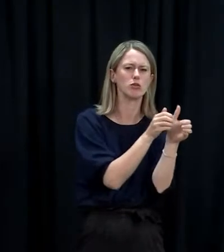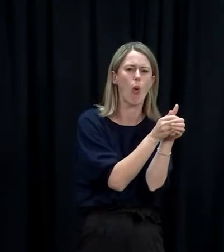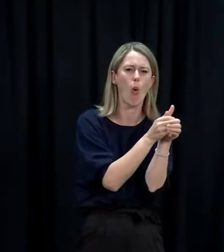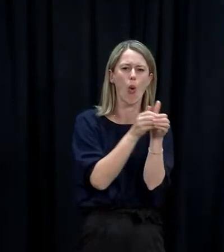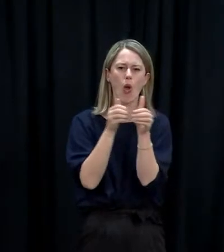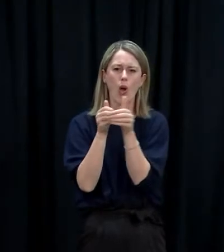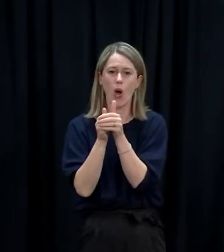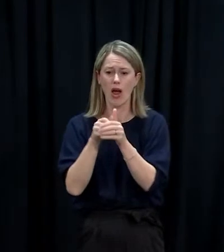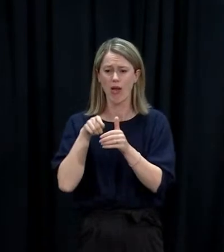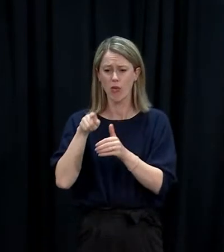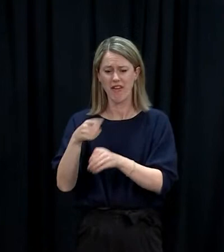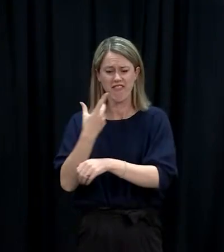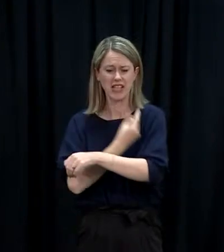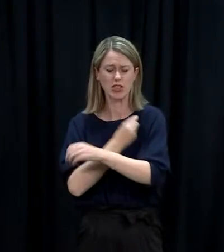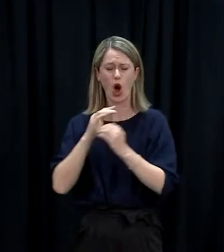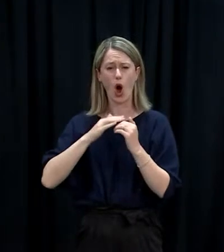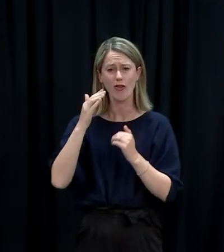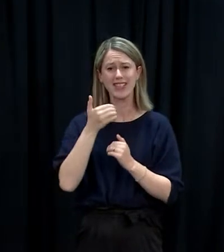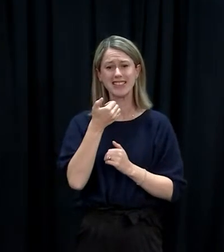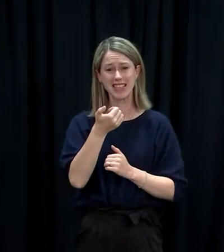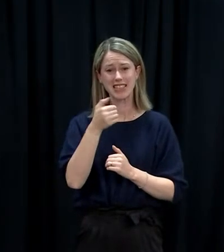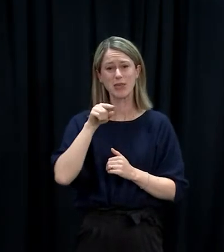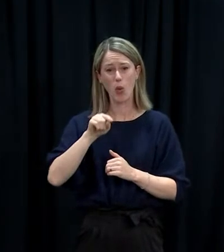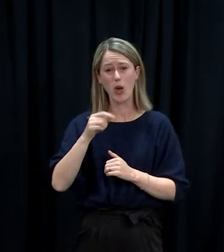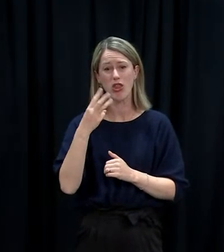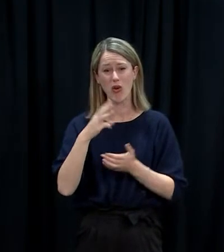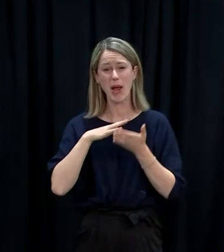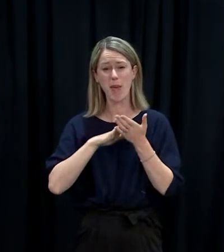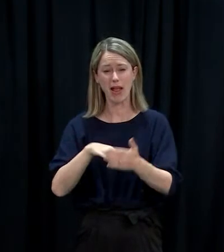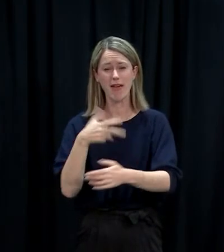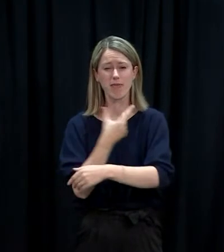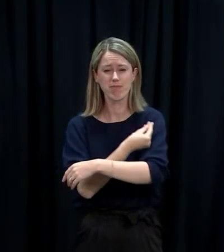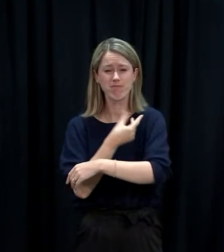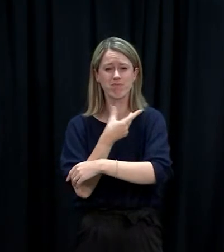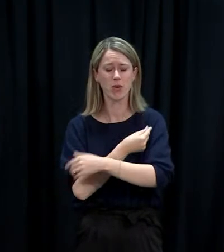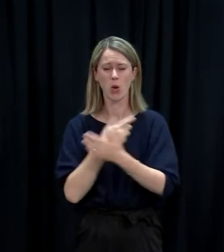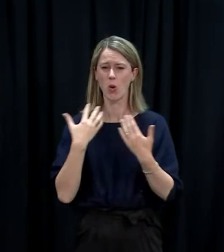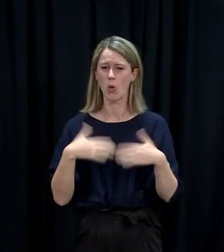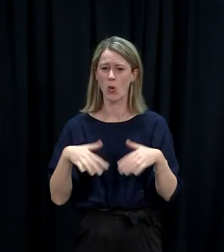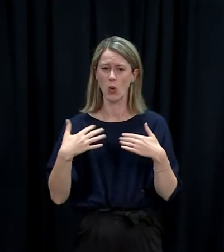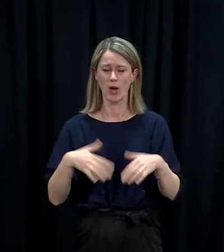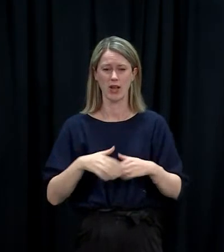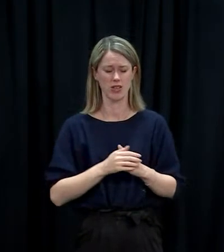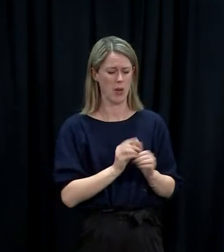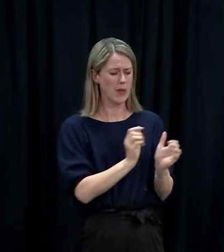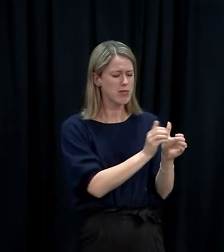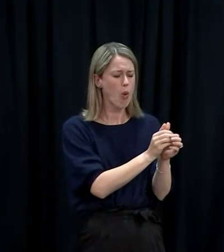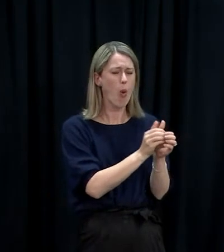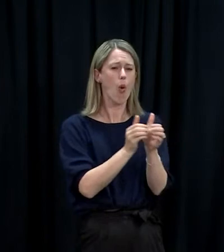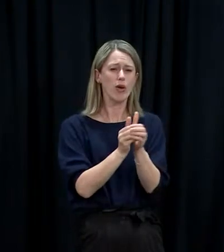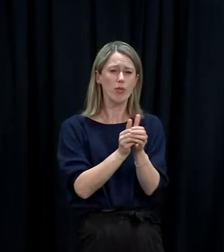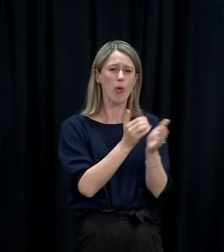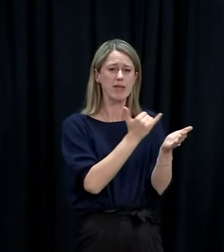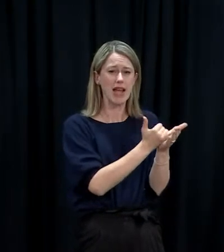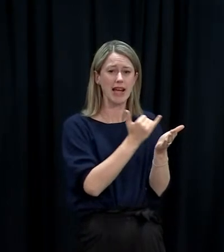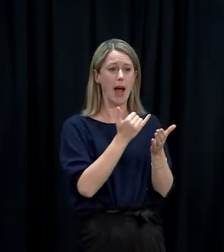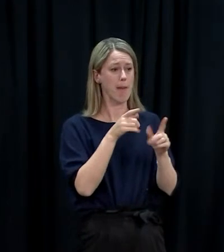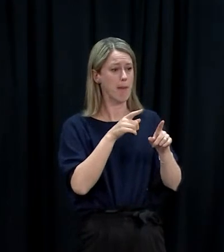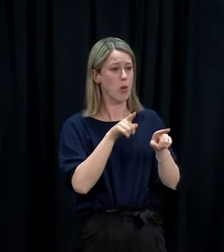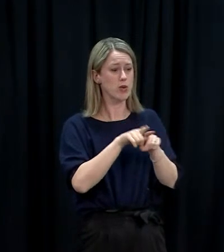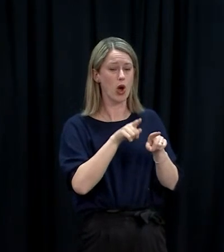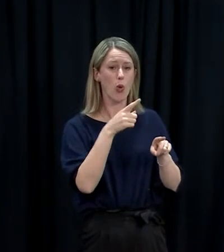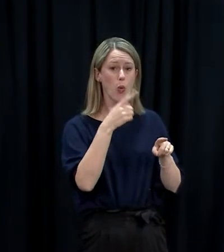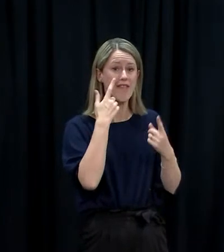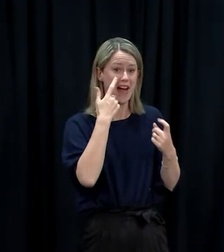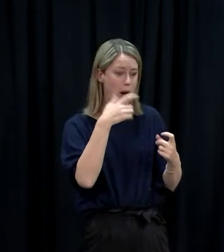delivered over 6.3 million vaccinations, and the assurance I can provide people is that the fact that these were found is a